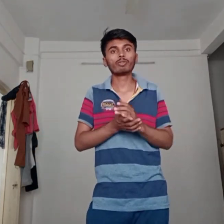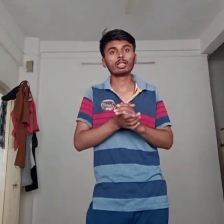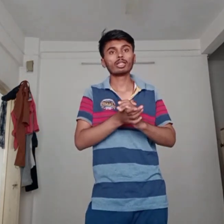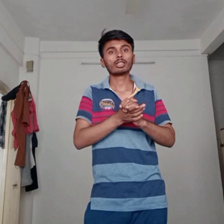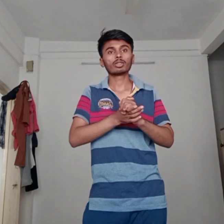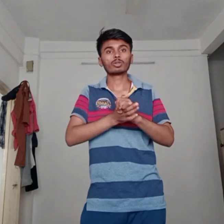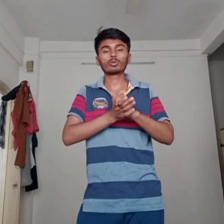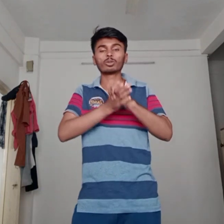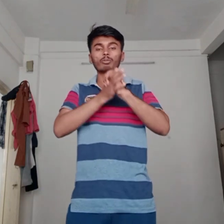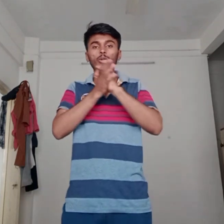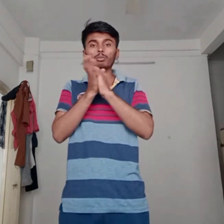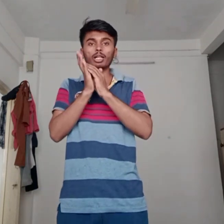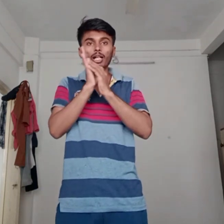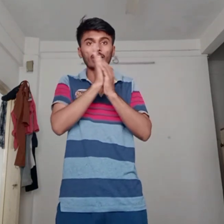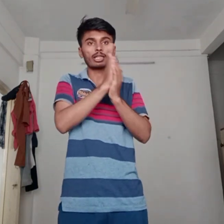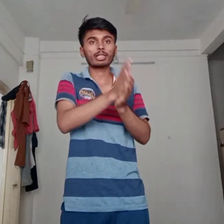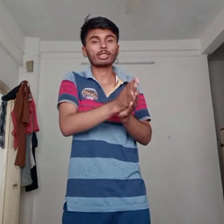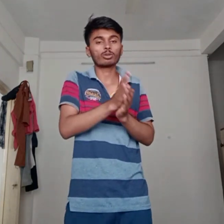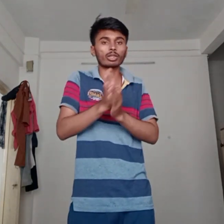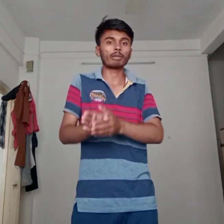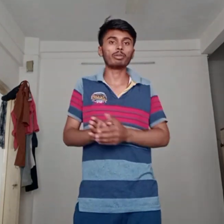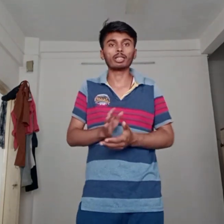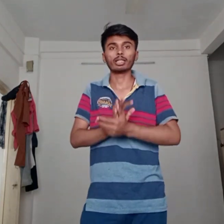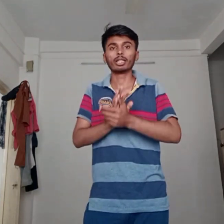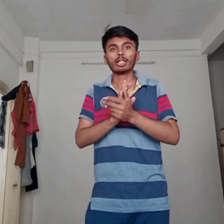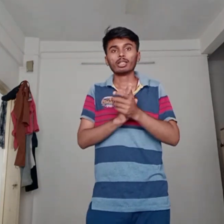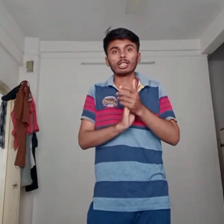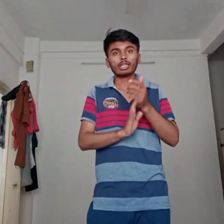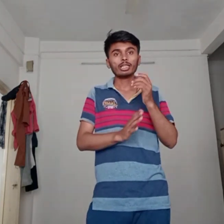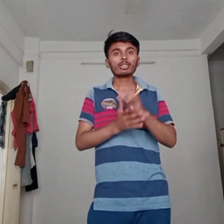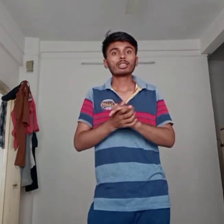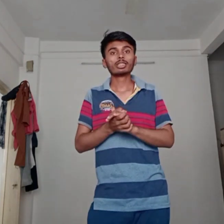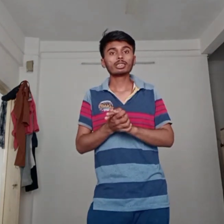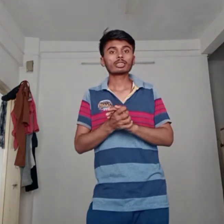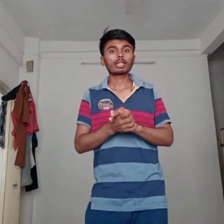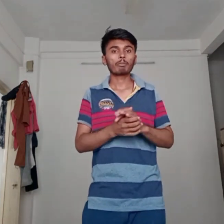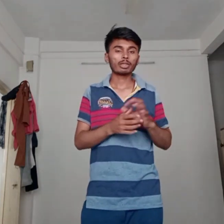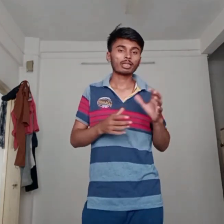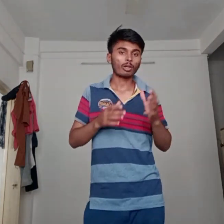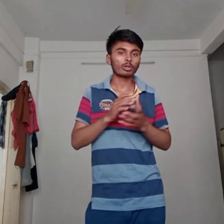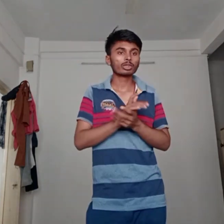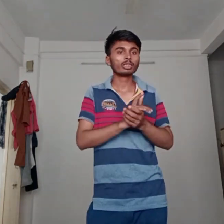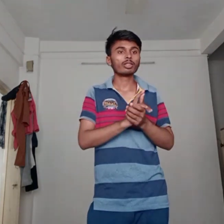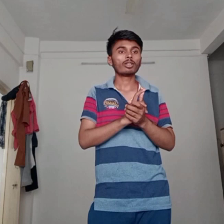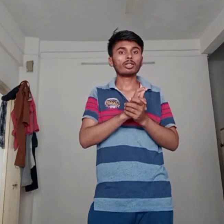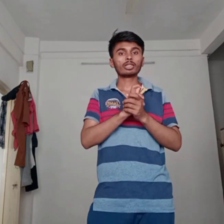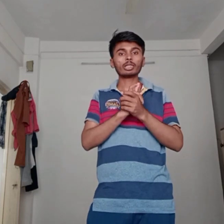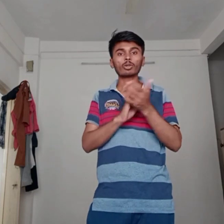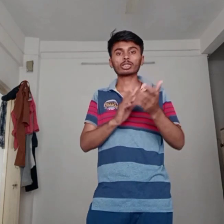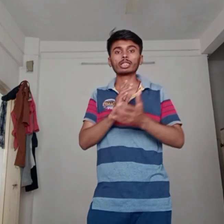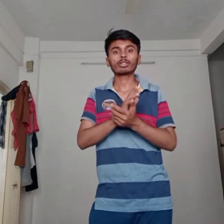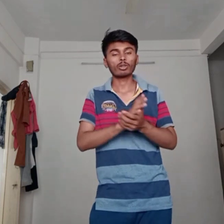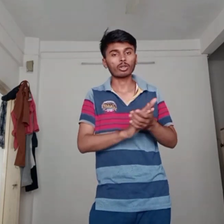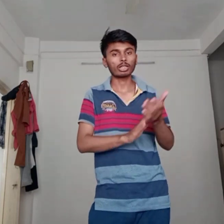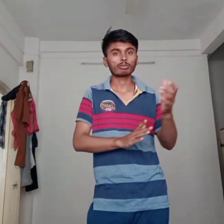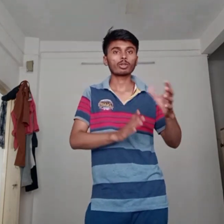blood from the artery to the capillary. And then this capillary or the deoxygenated or carbon